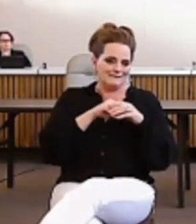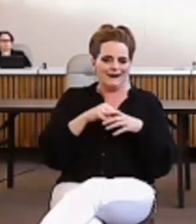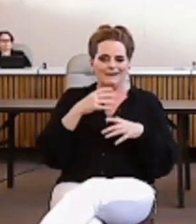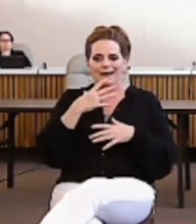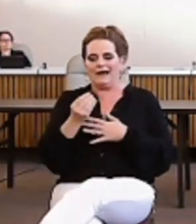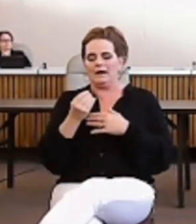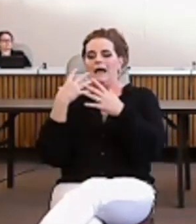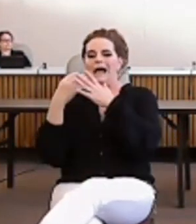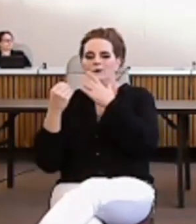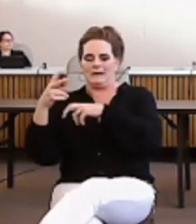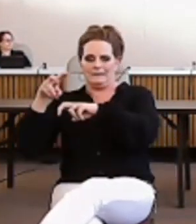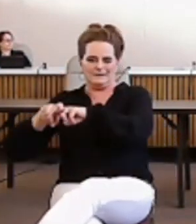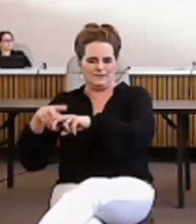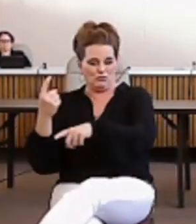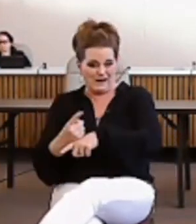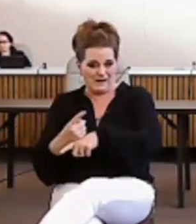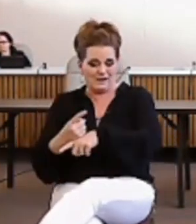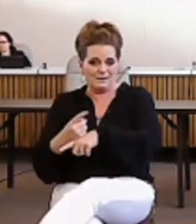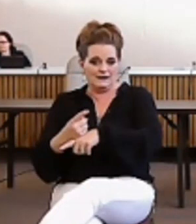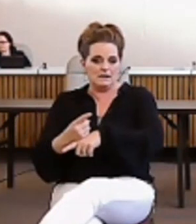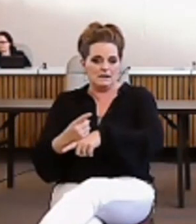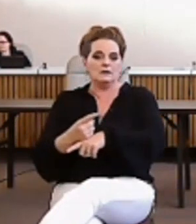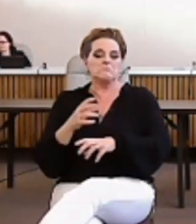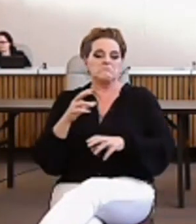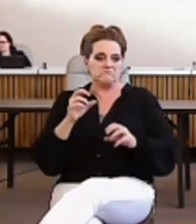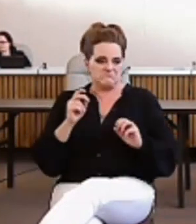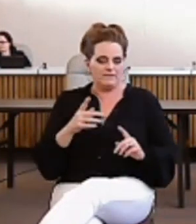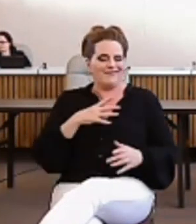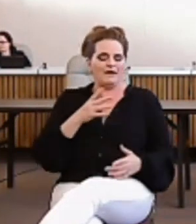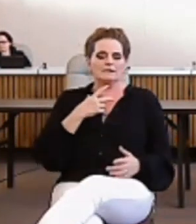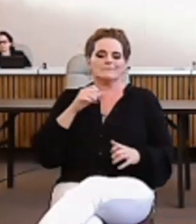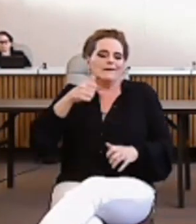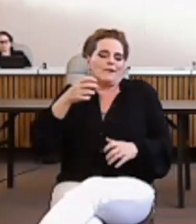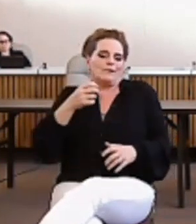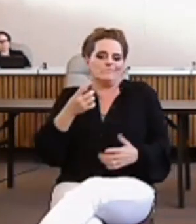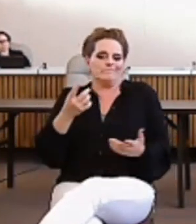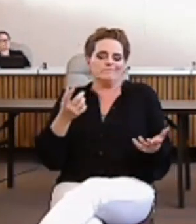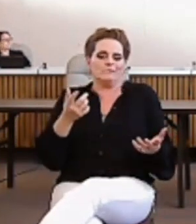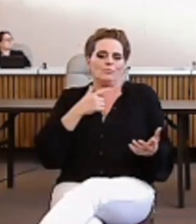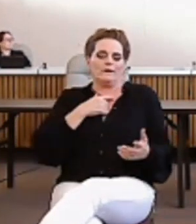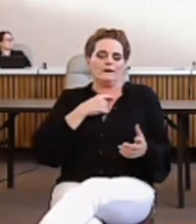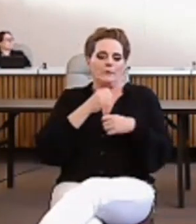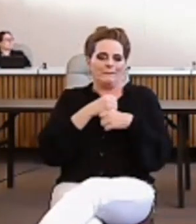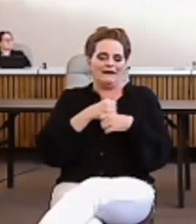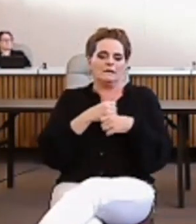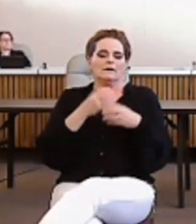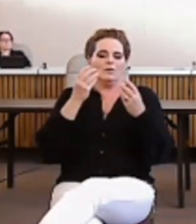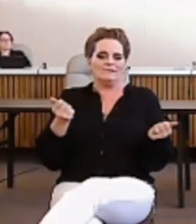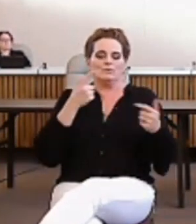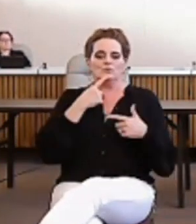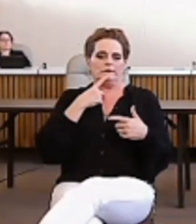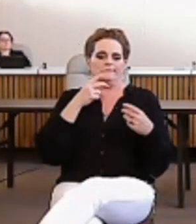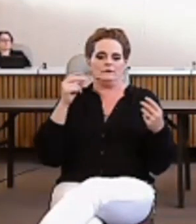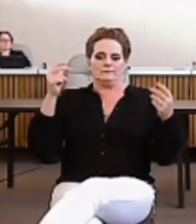seating. Right, okay. This is another one where we're gonna create the resolution on the fly, so I just want to